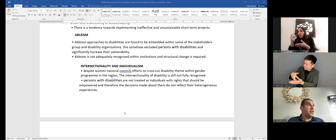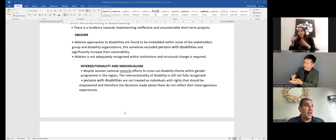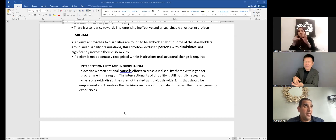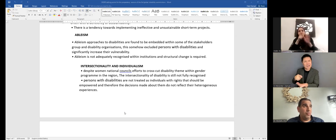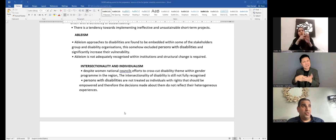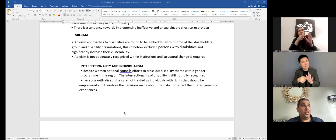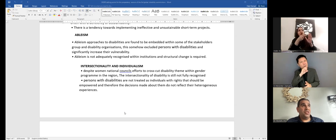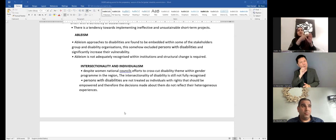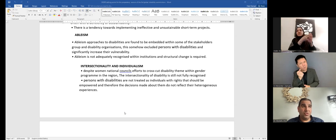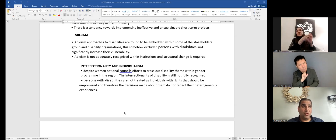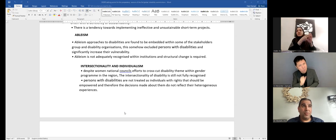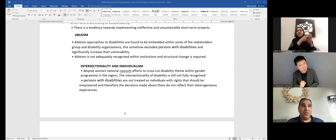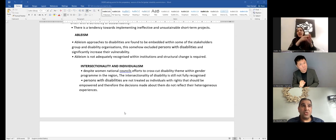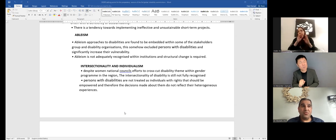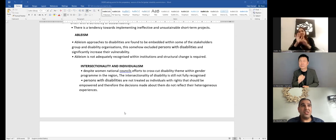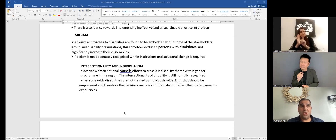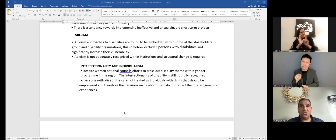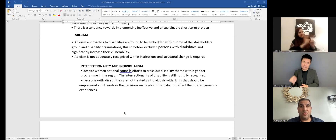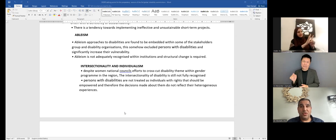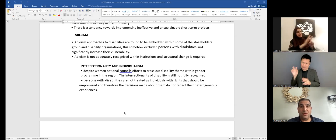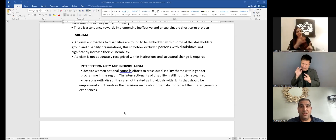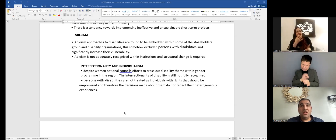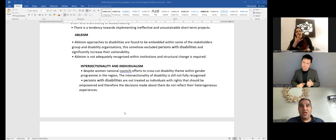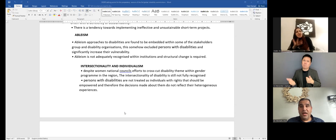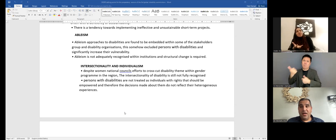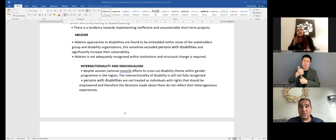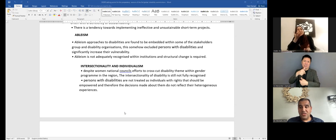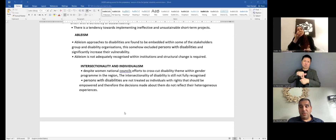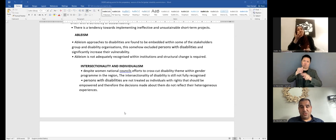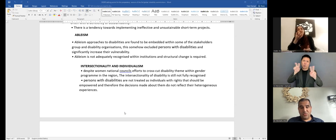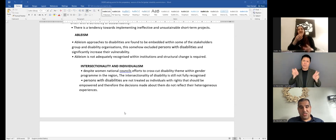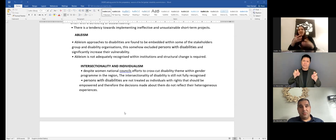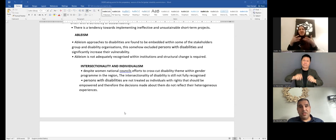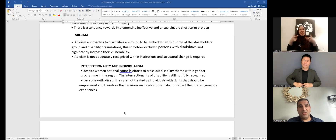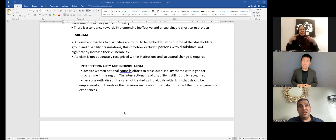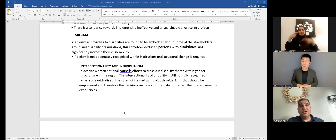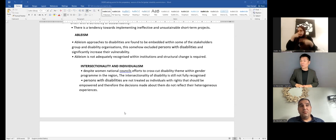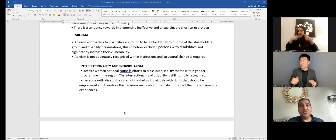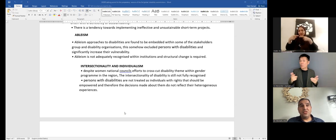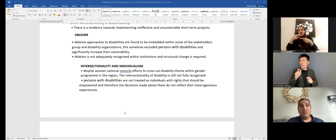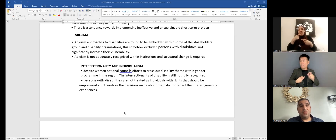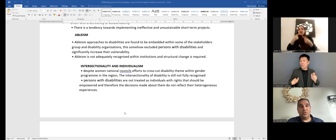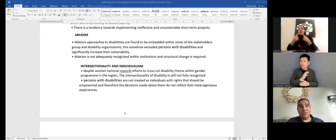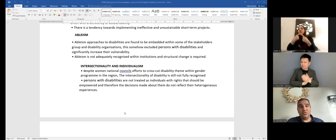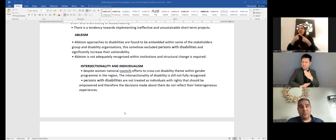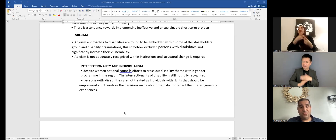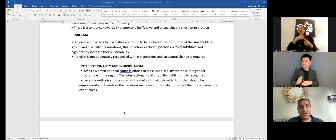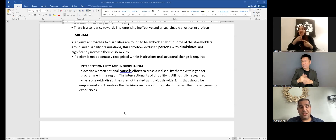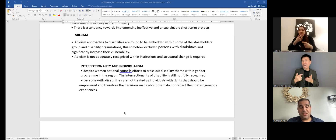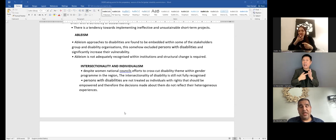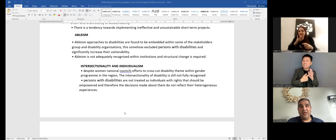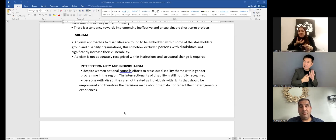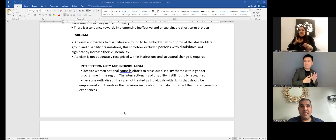people, which is an important topic. Lots of discussions going on around persons with disability, but disabled women who